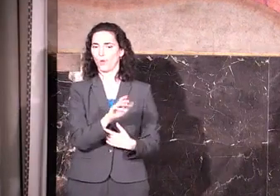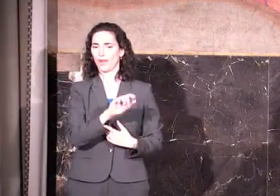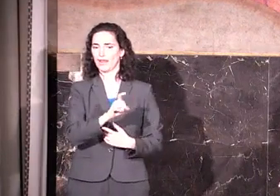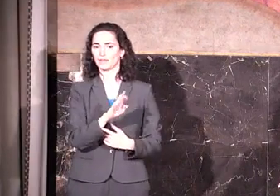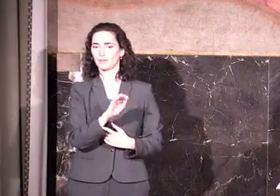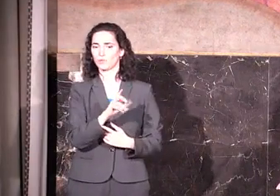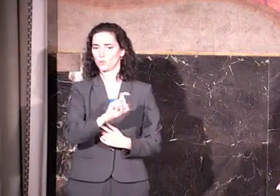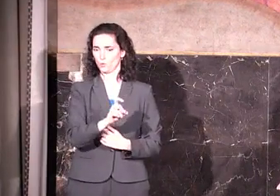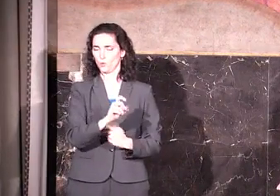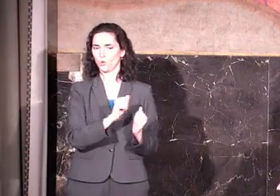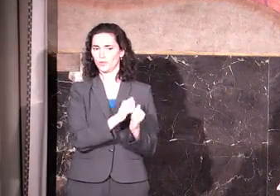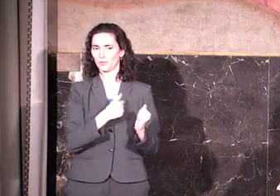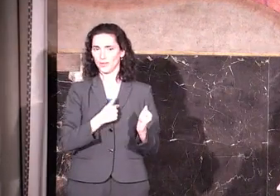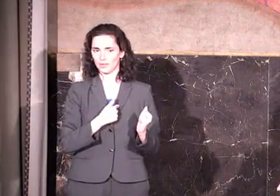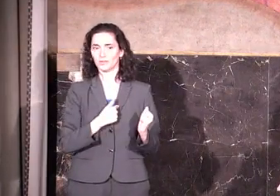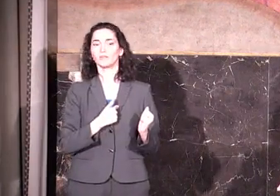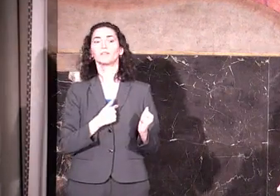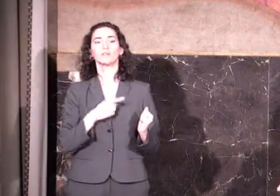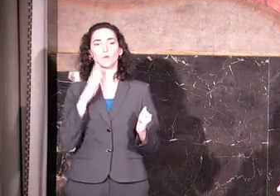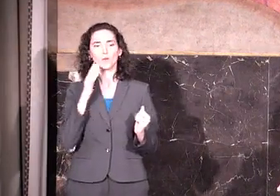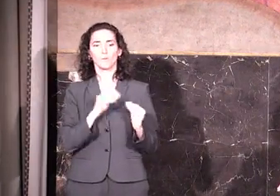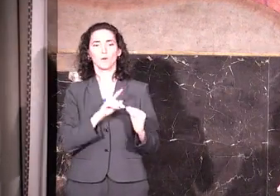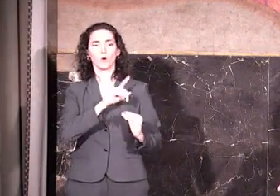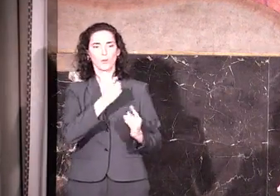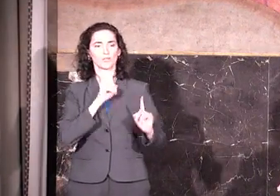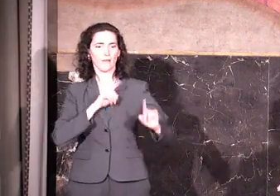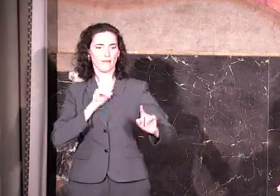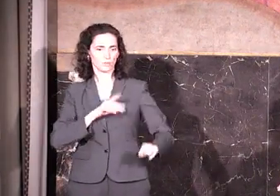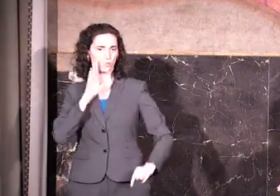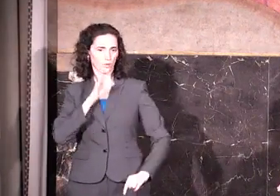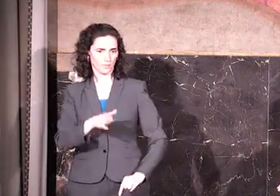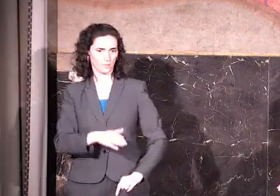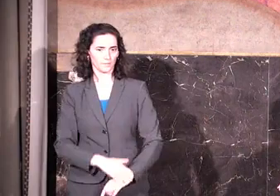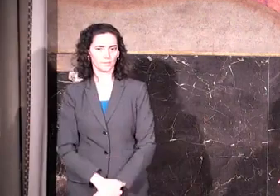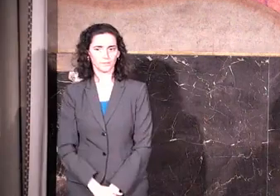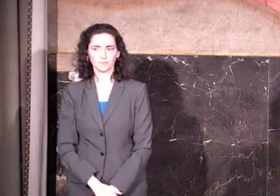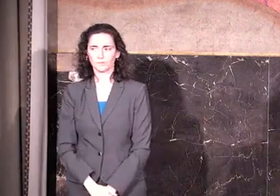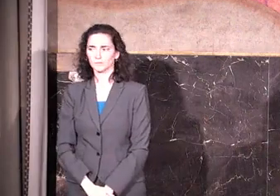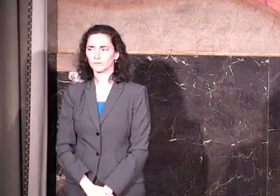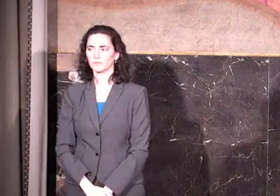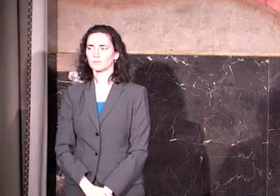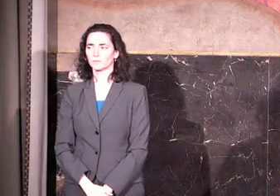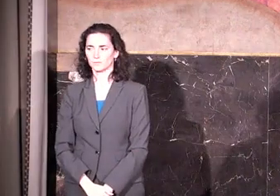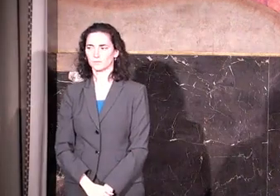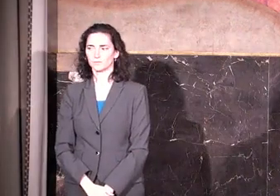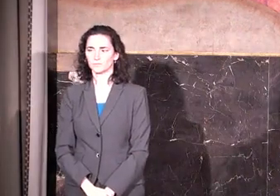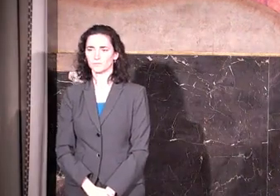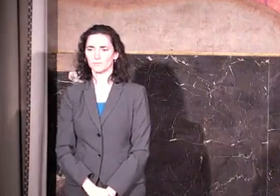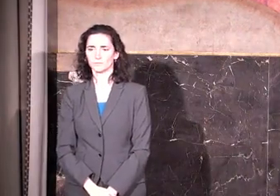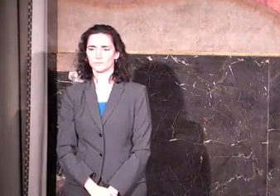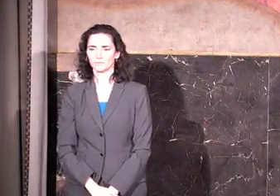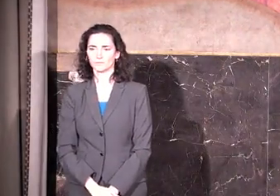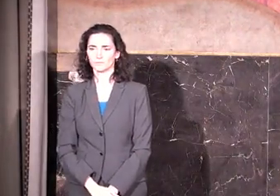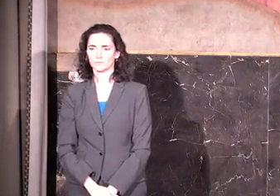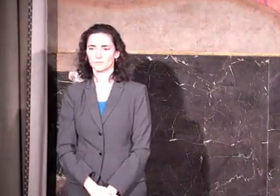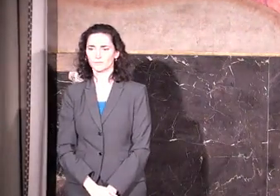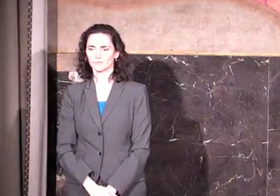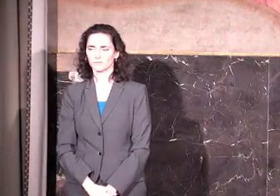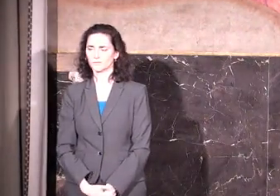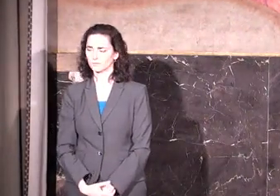here with me to answer any questions that you might have about this public health emergency. Thank you.